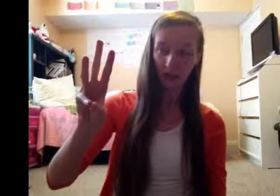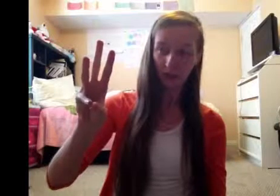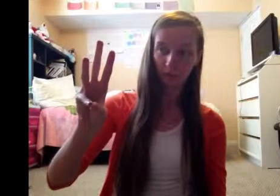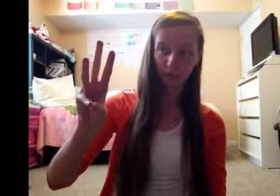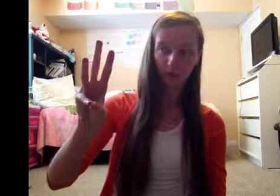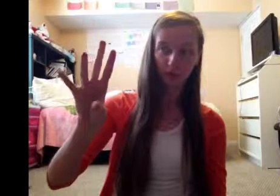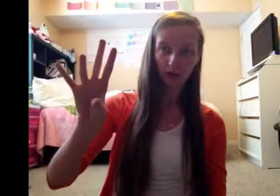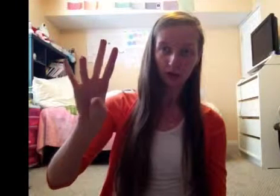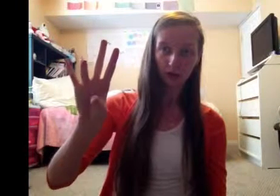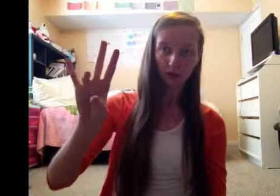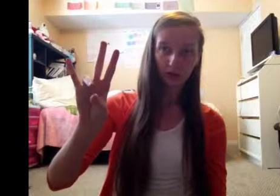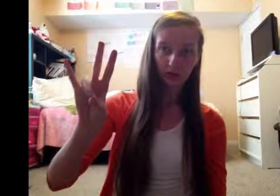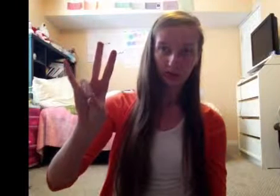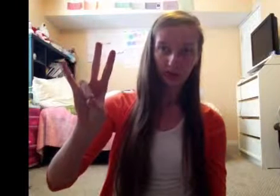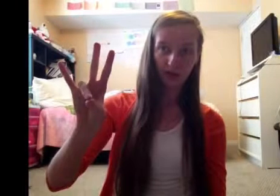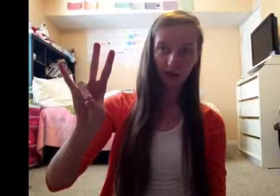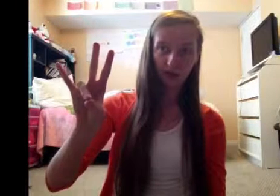thumb. 7,